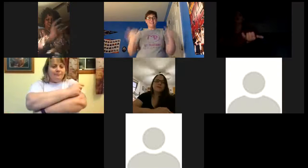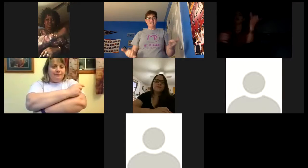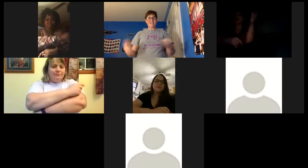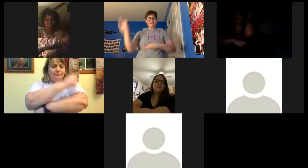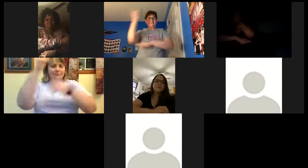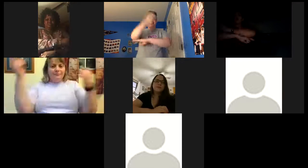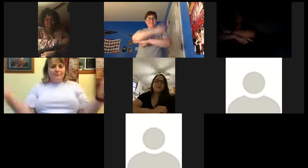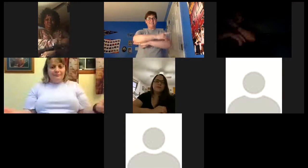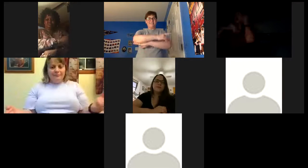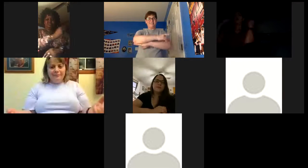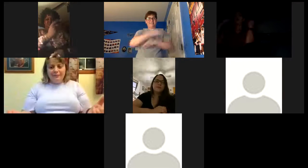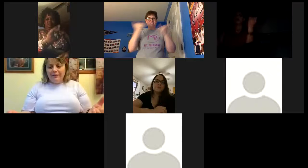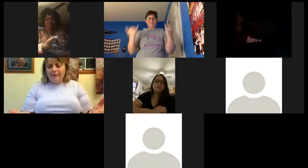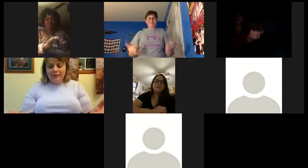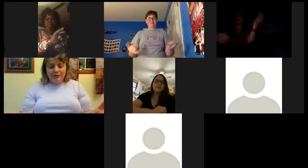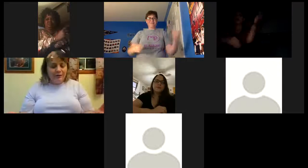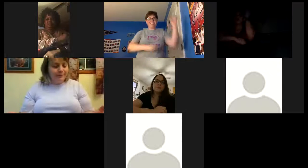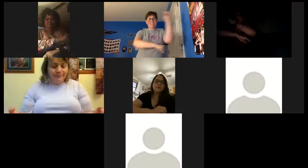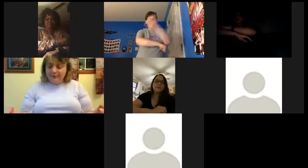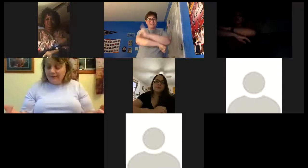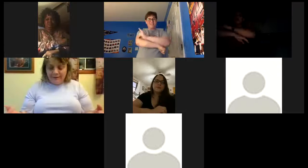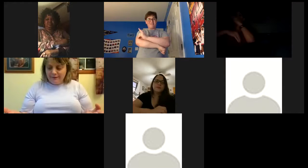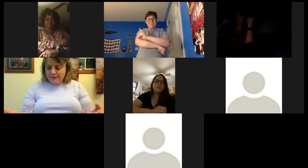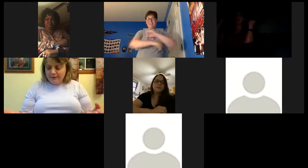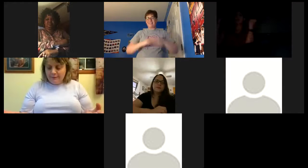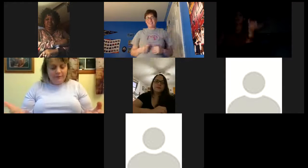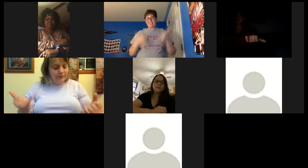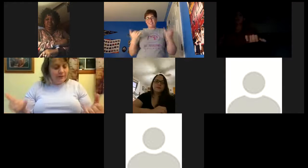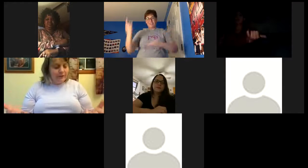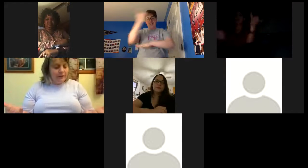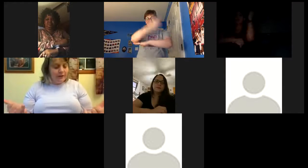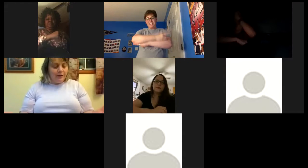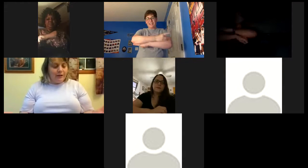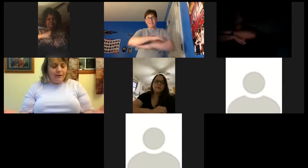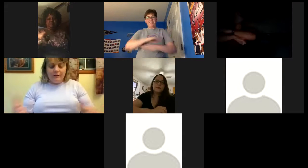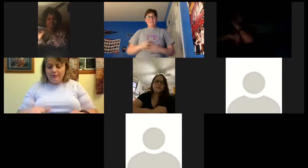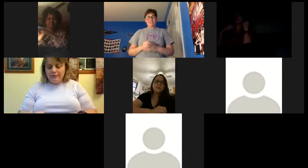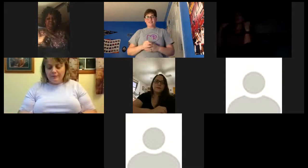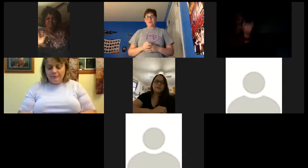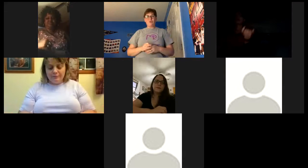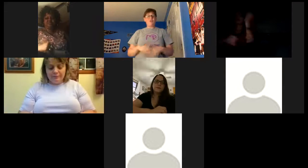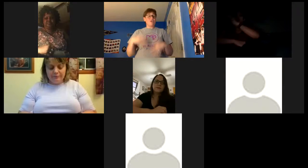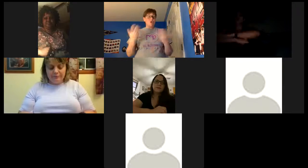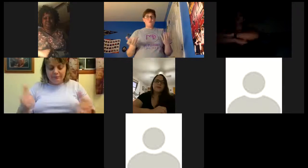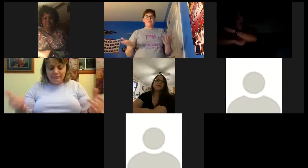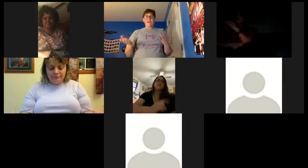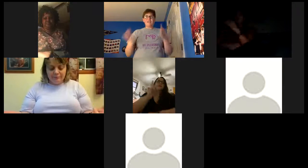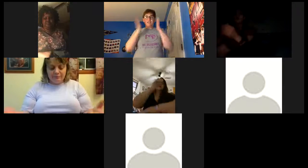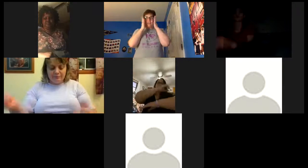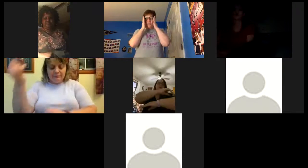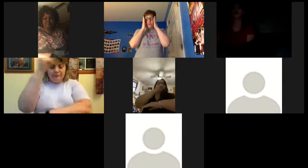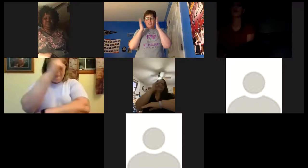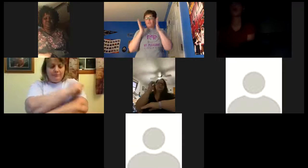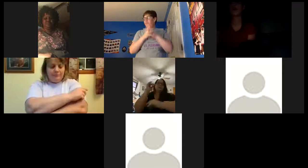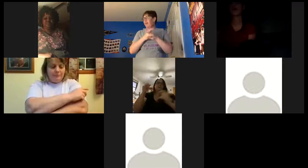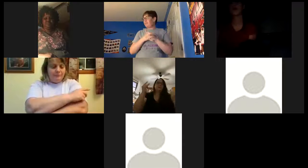doing good. You guys are awesome. Now and day, exactly. So you got today. So, you know, we've got